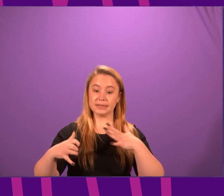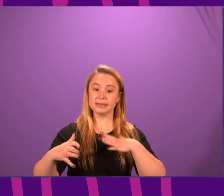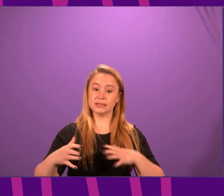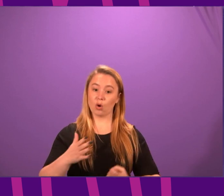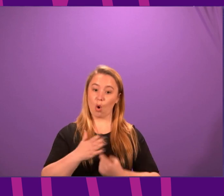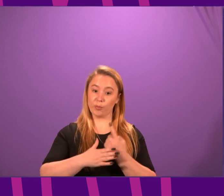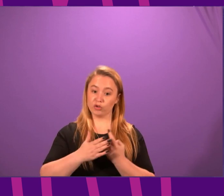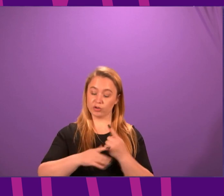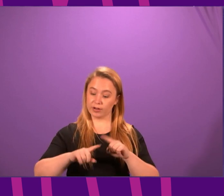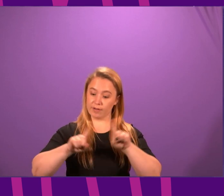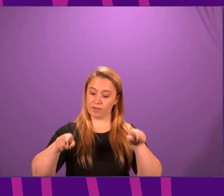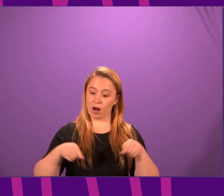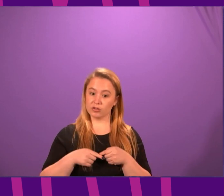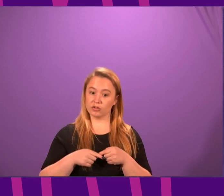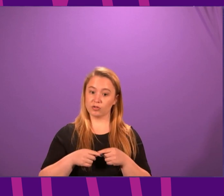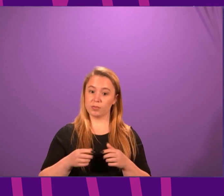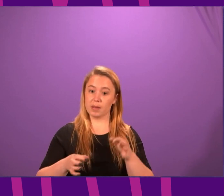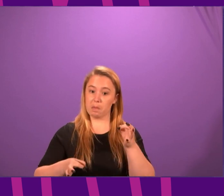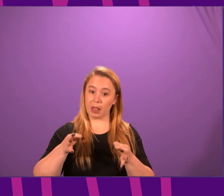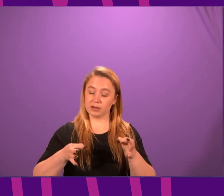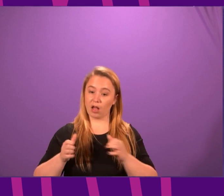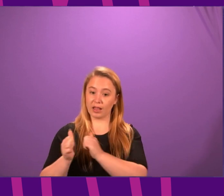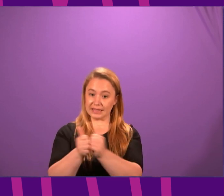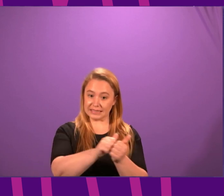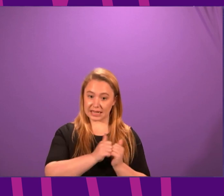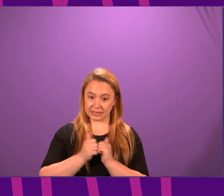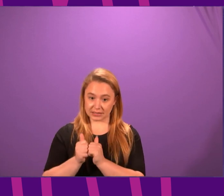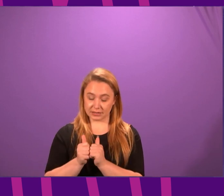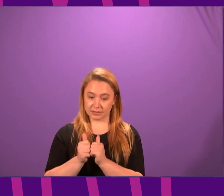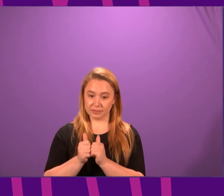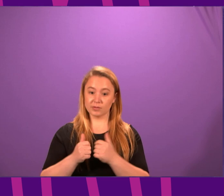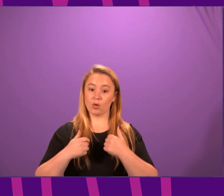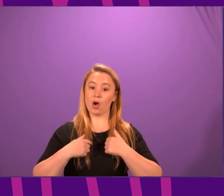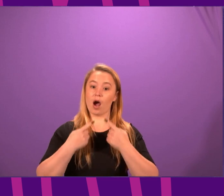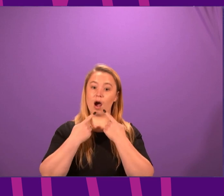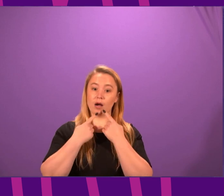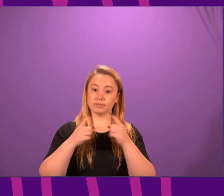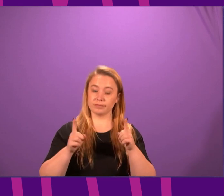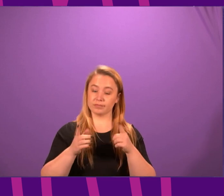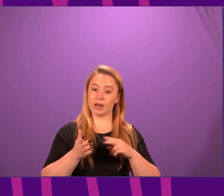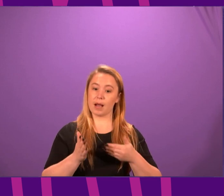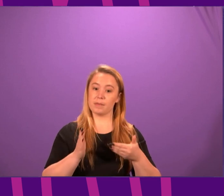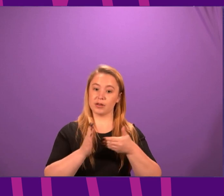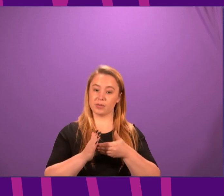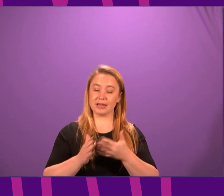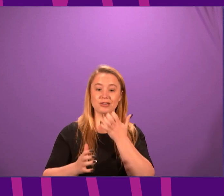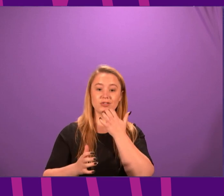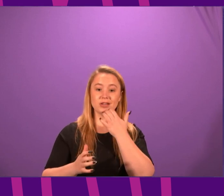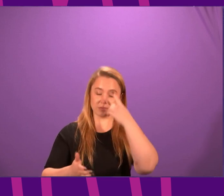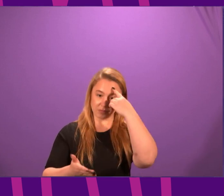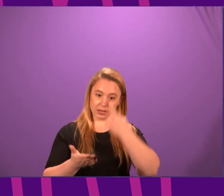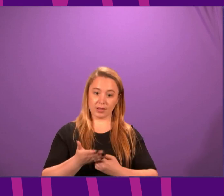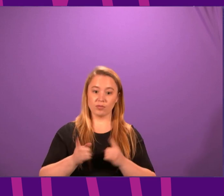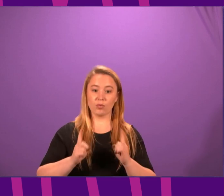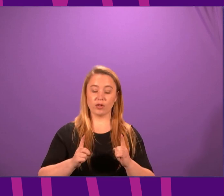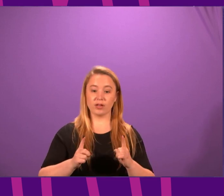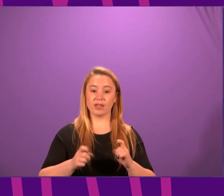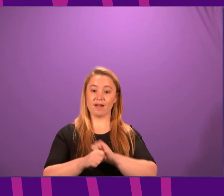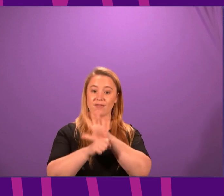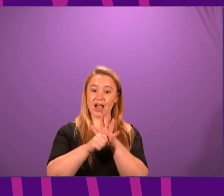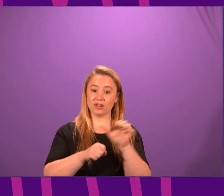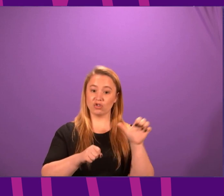work towards political consensus. As our amendment states, the Greens believe that the ultimate goal should be elimination of the